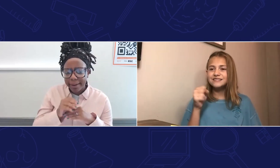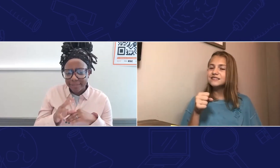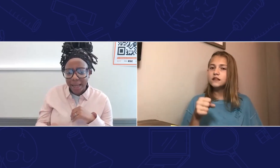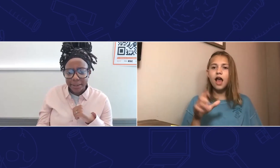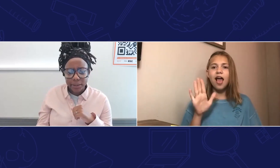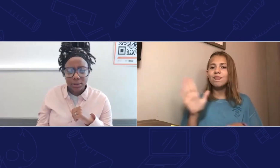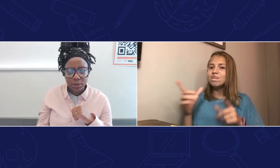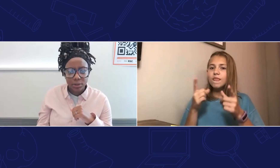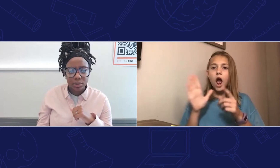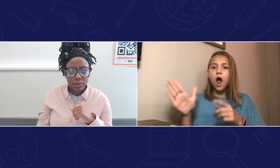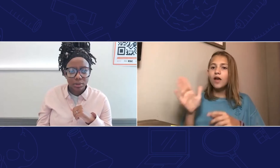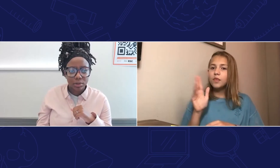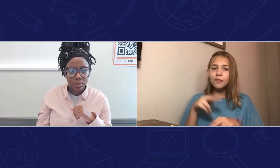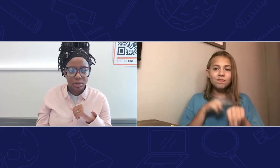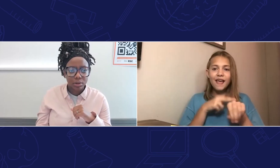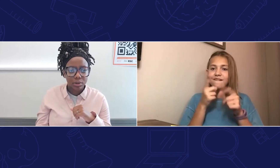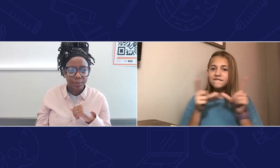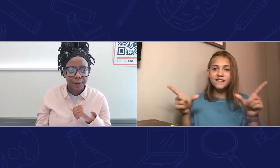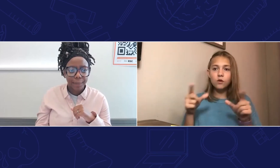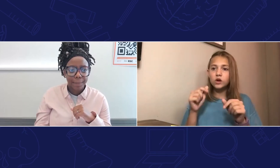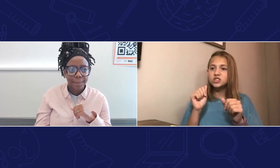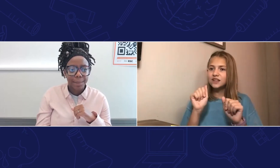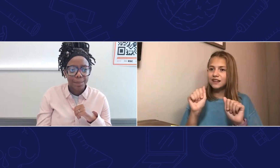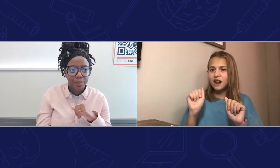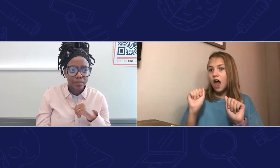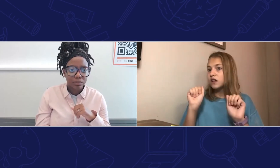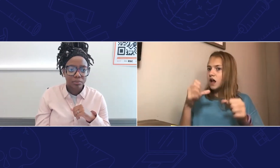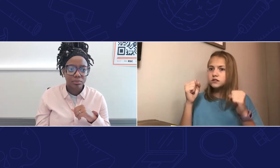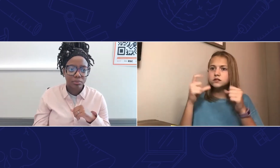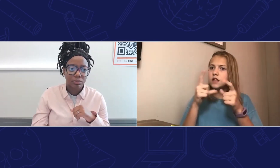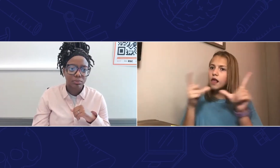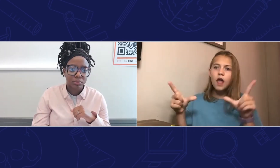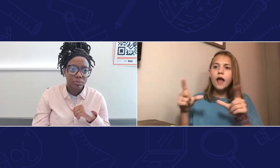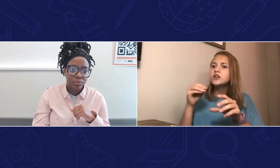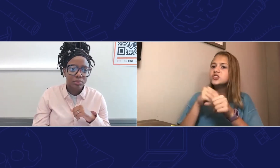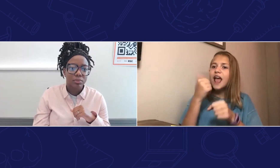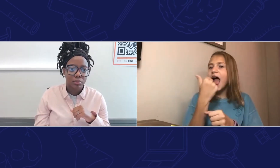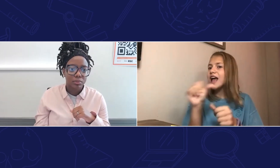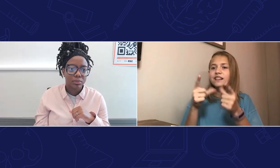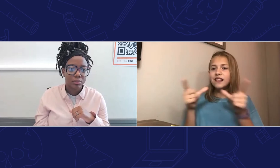advice. Yes, and their native language could be a sign language in any language.